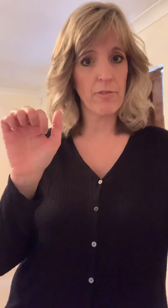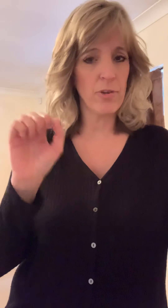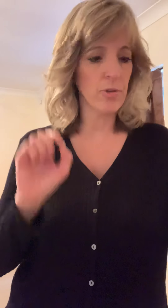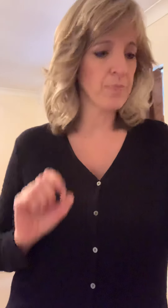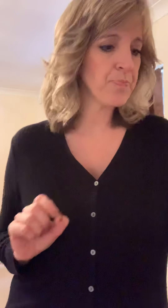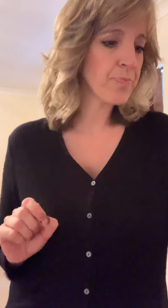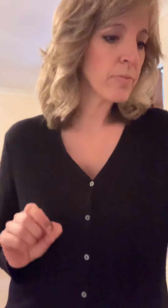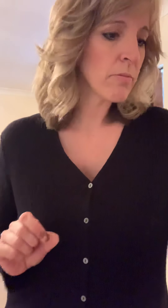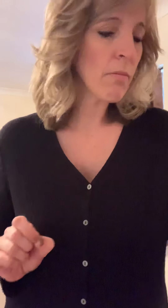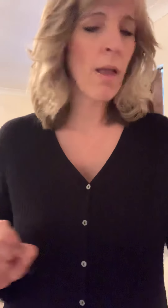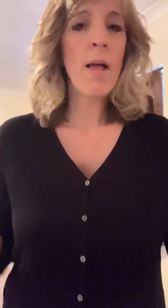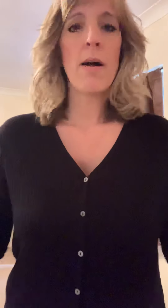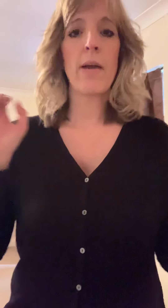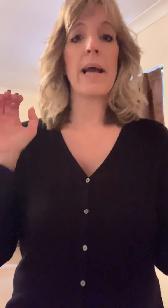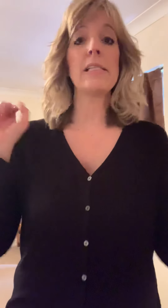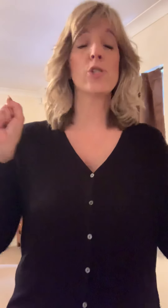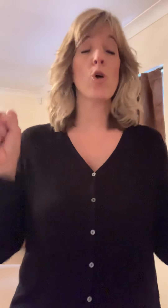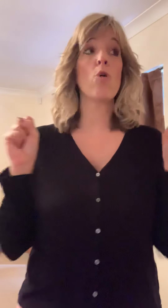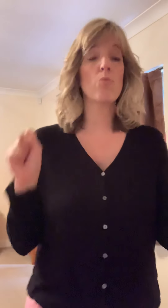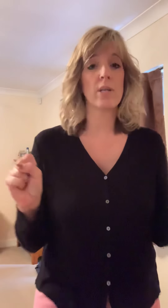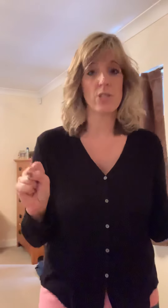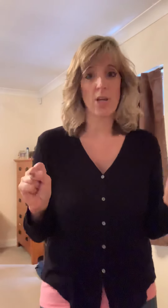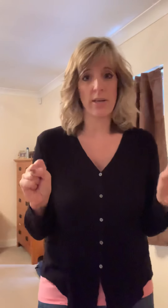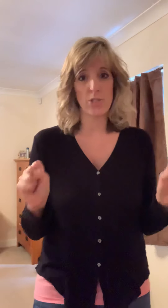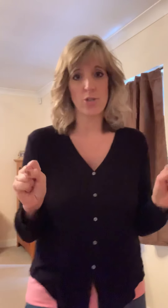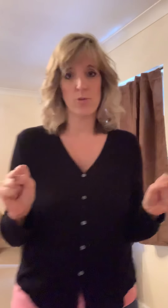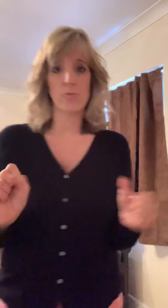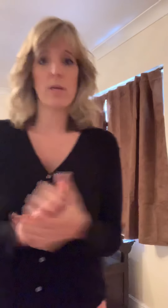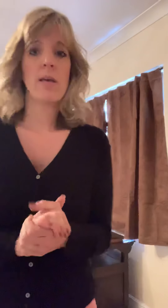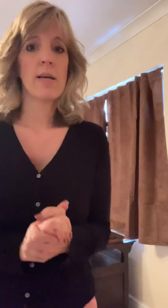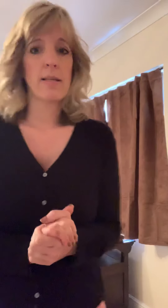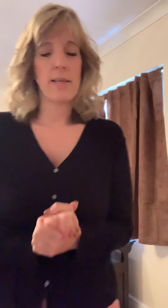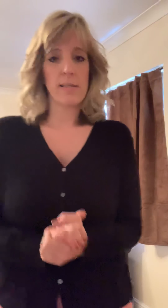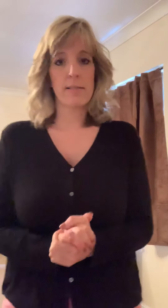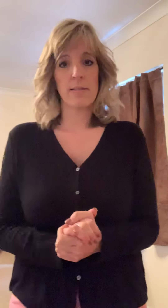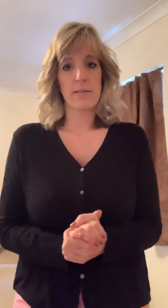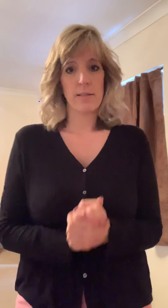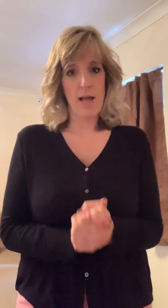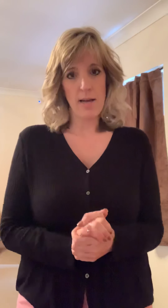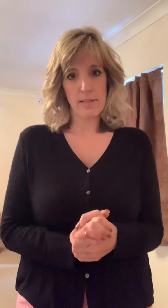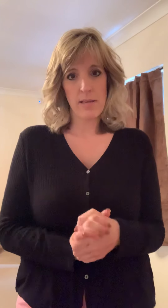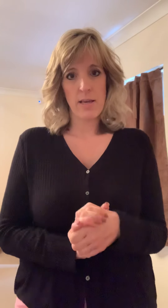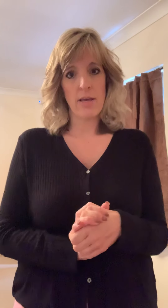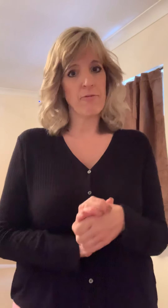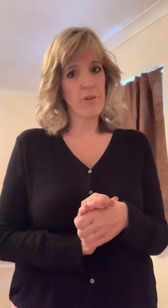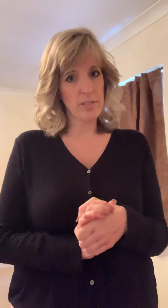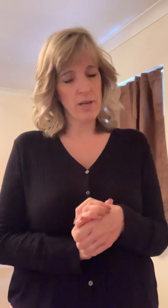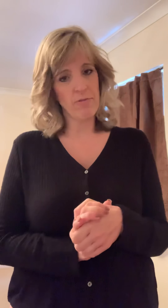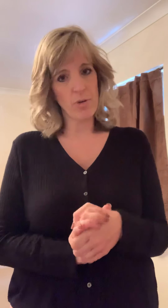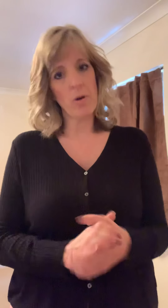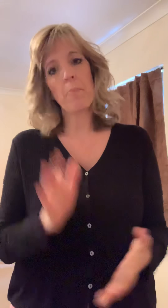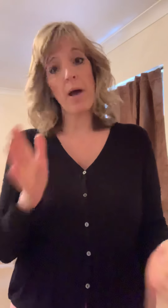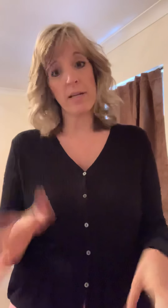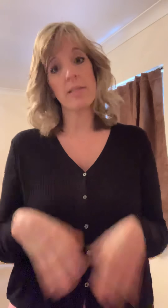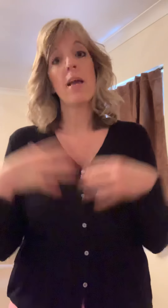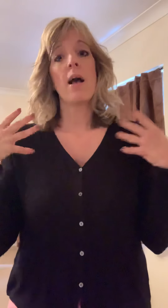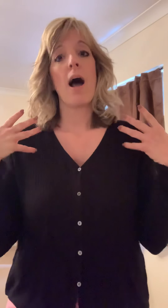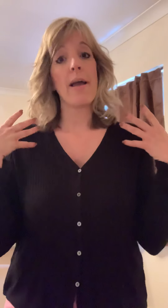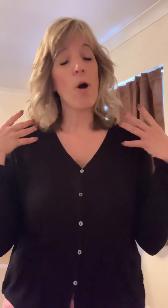food. Okay, I so wish I could do this class in front of you, but I hope